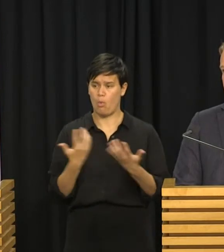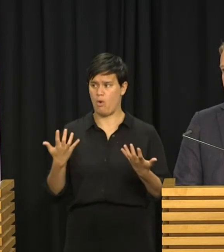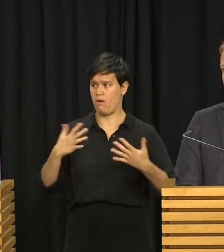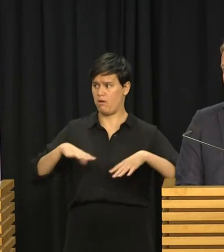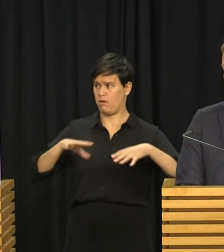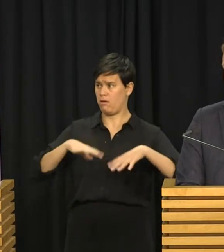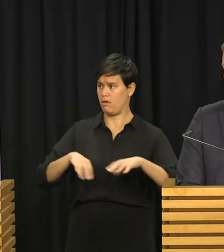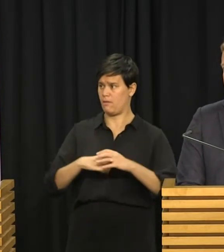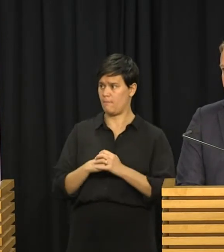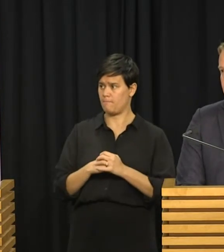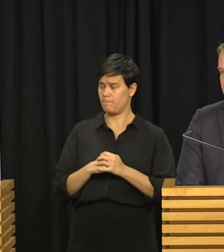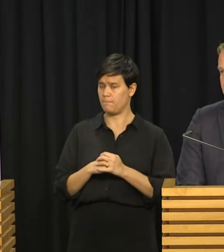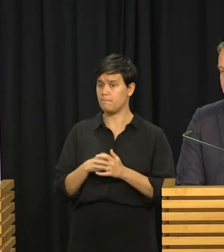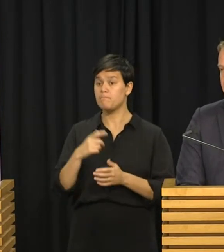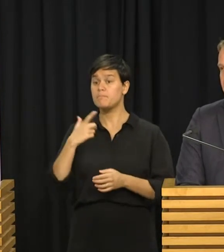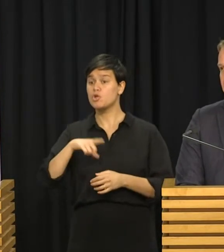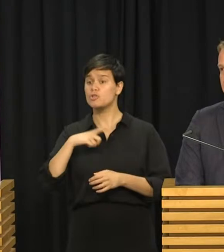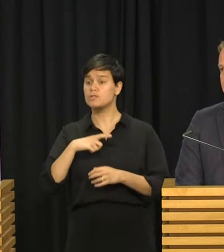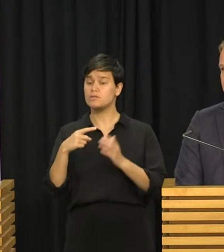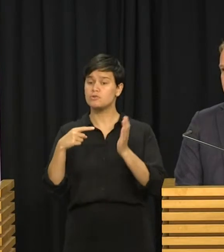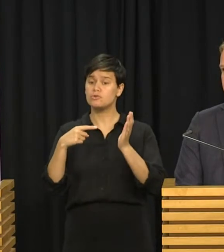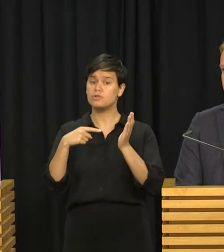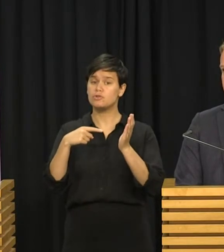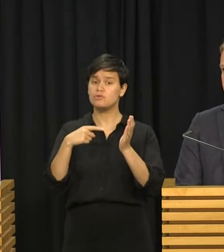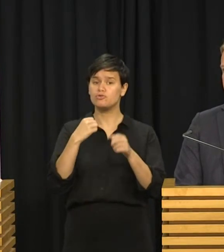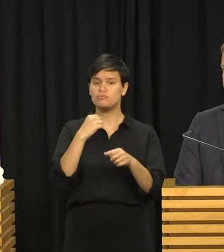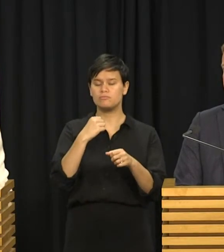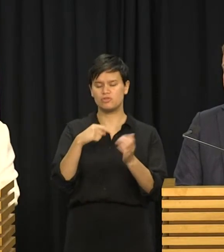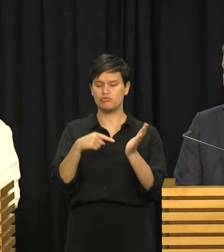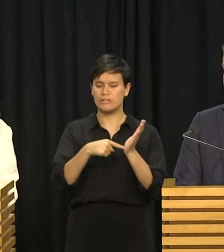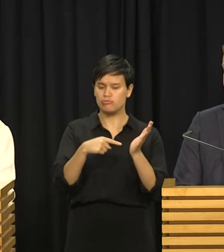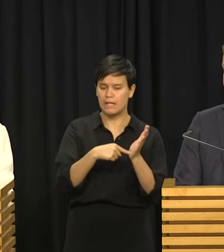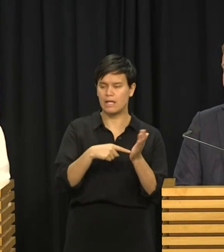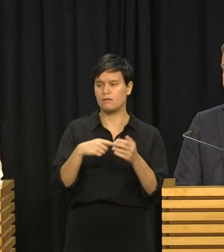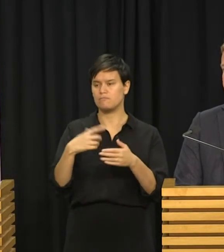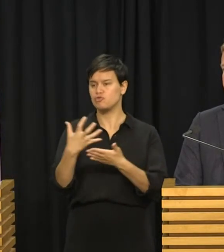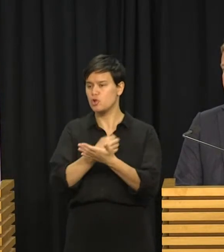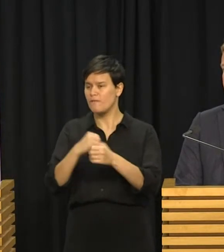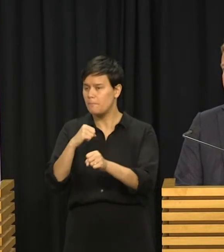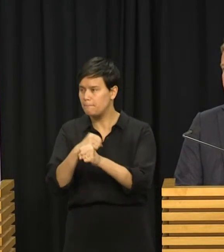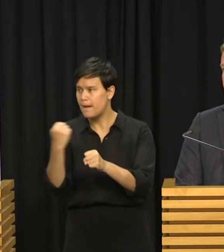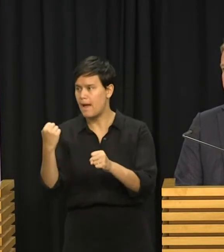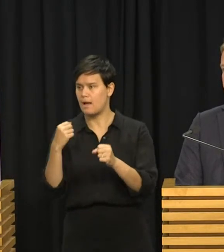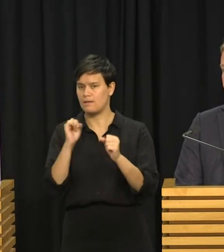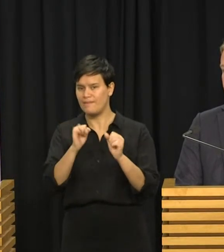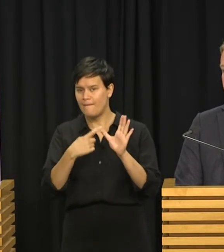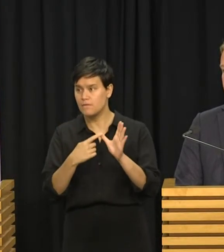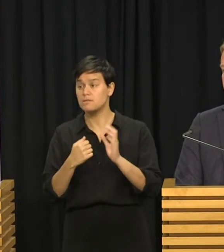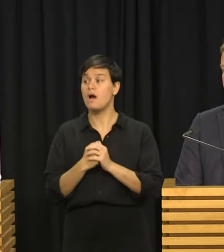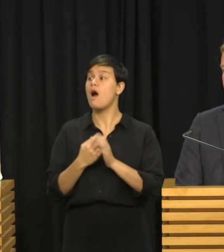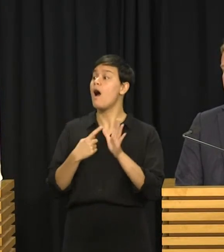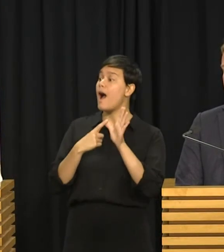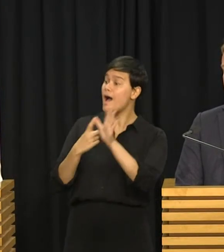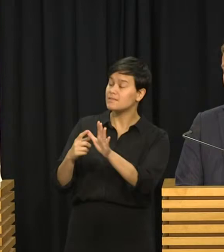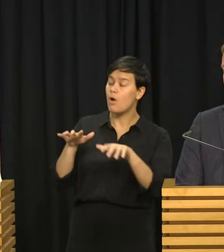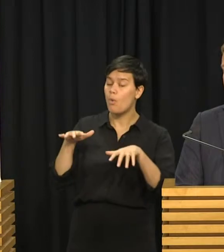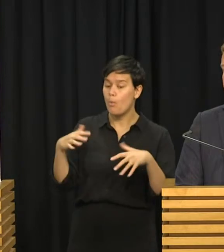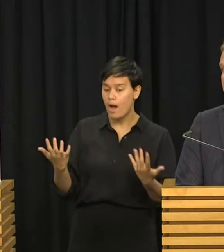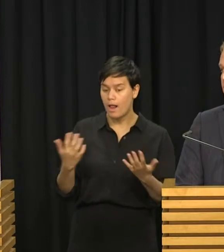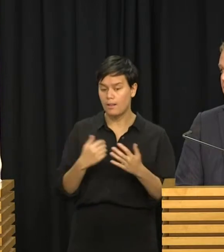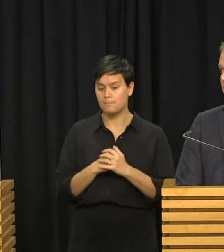consultation with Treasury and the Reserve Bank on ways to... So the advice that we're receiving. Yeah. Yes, I am. Look, even